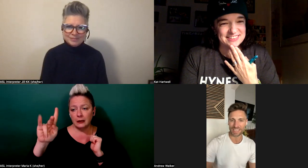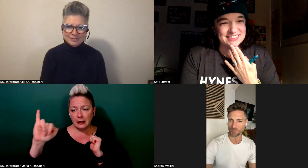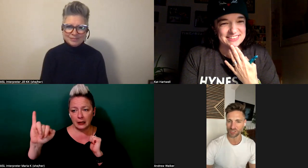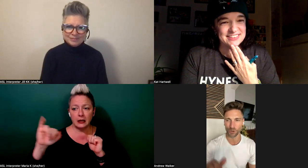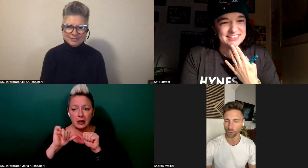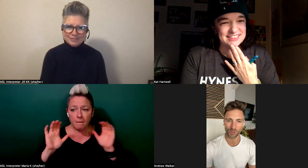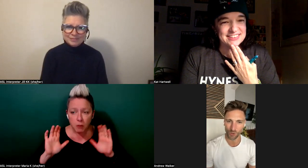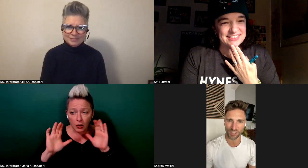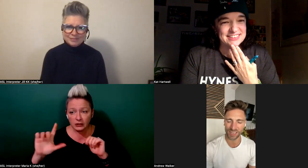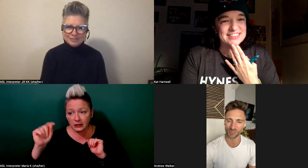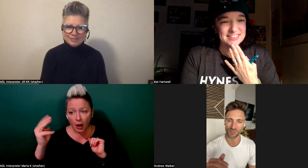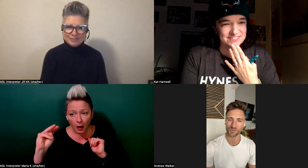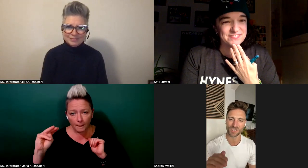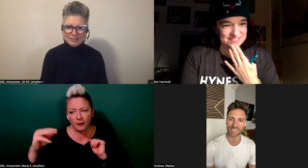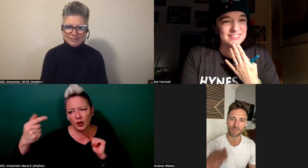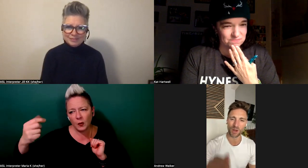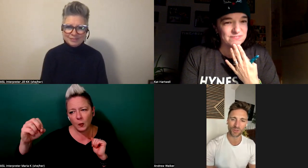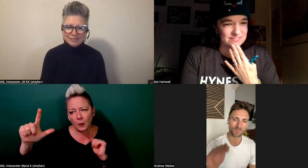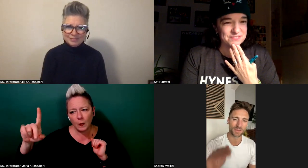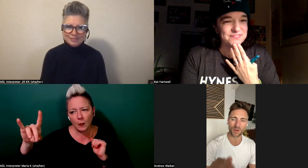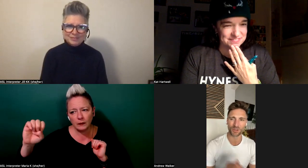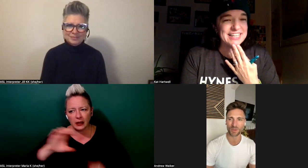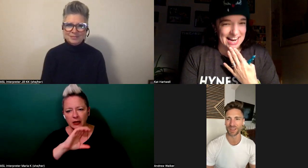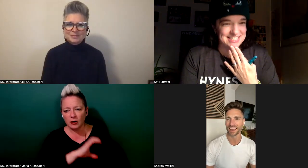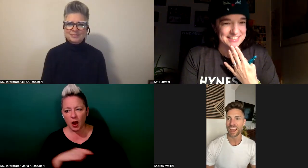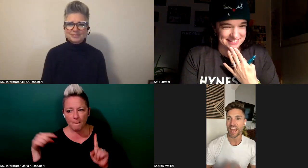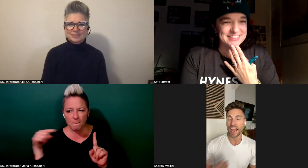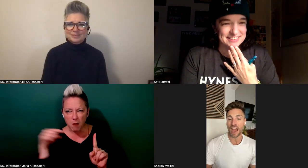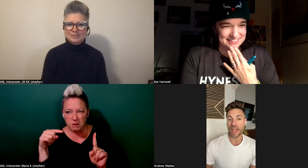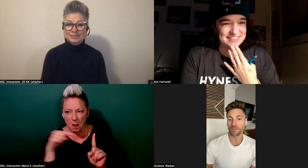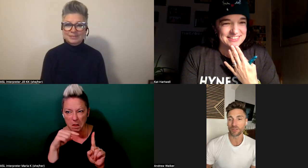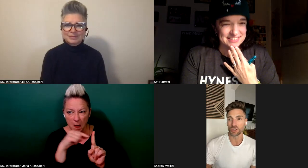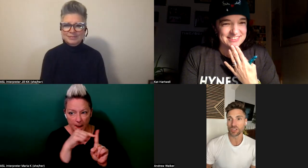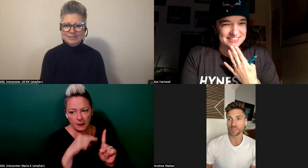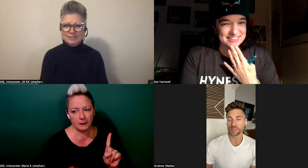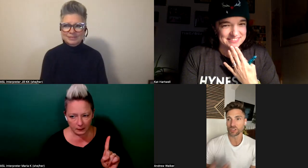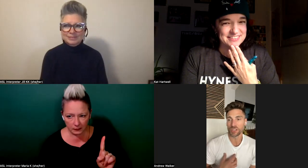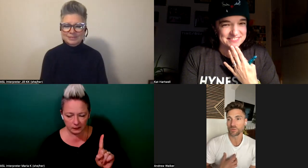Tom. She wants to keep pushing. The Goldie character just wants to keep poking me, but I have